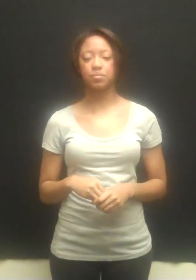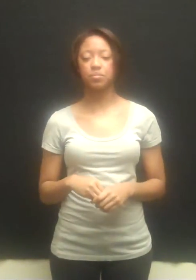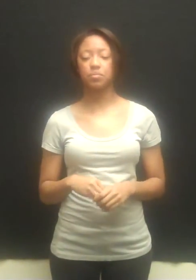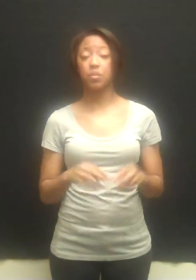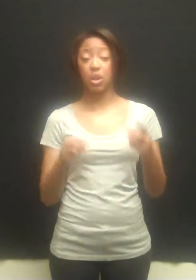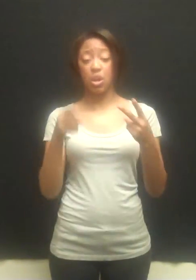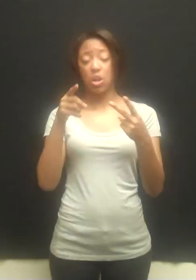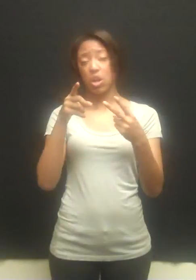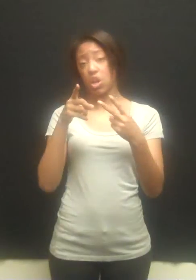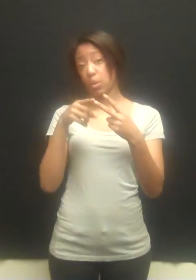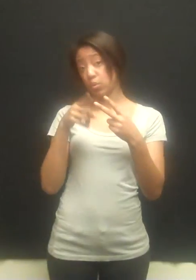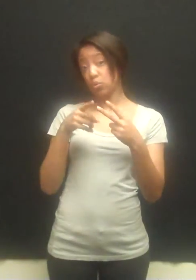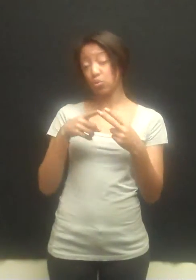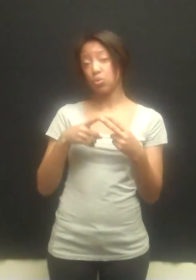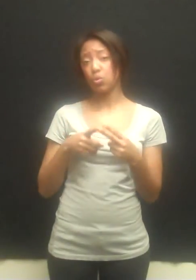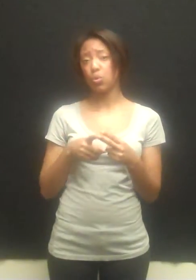communication with those around you?